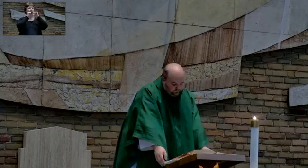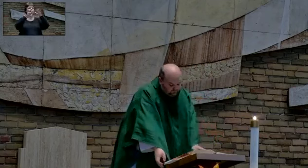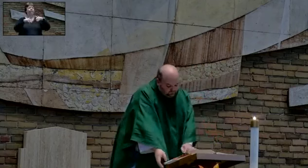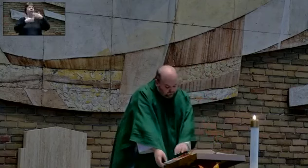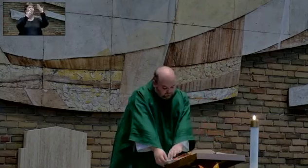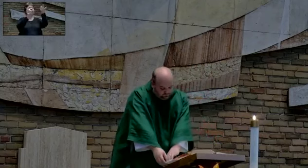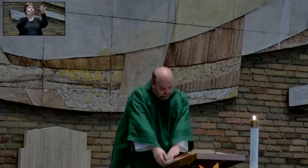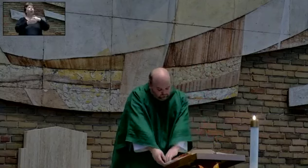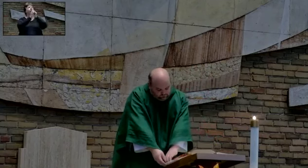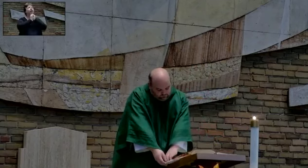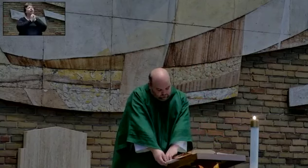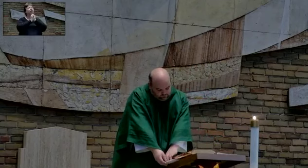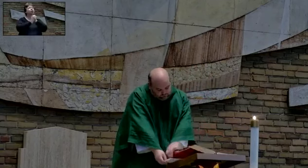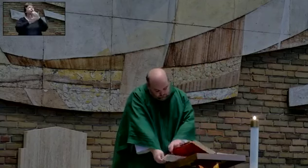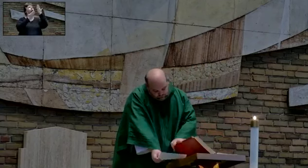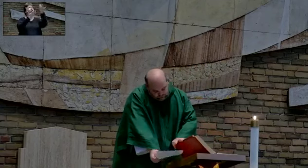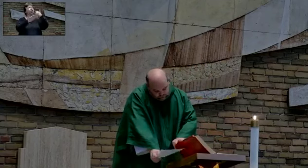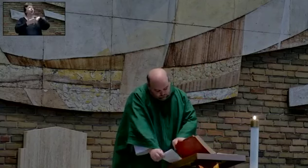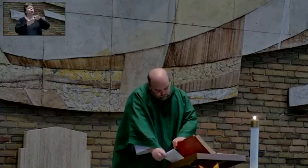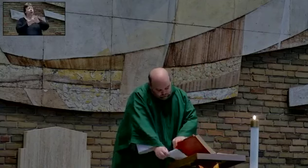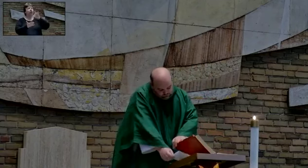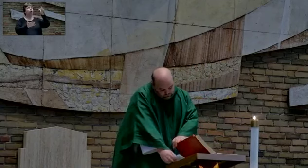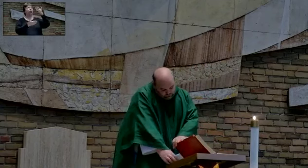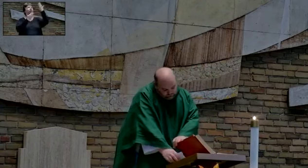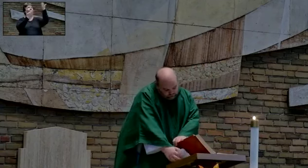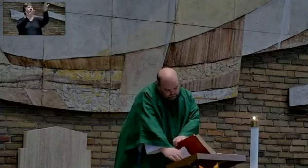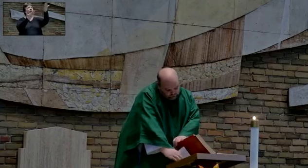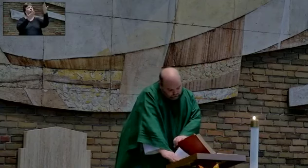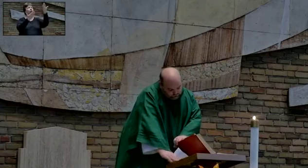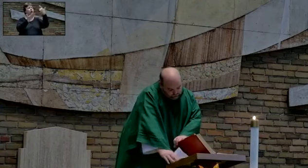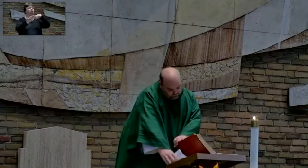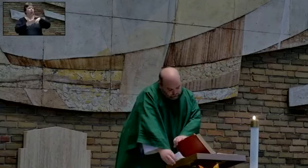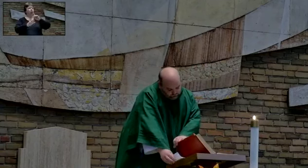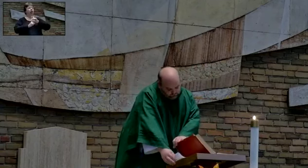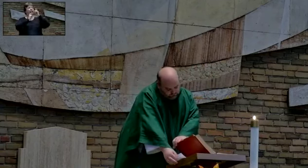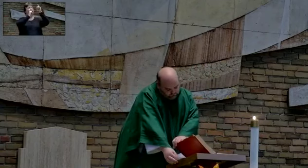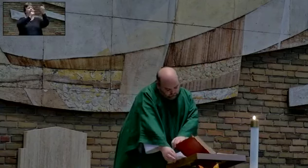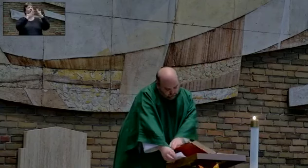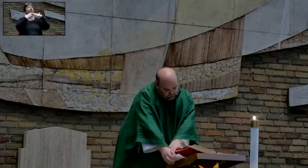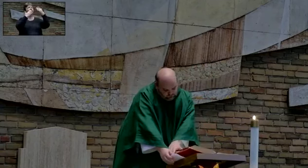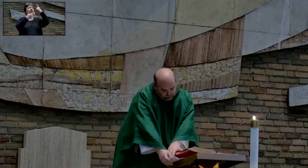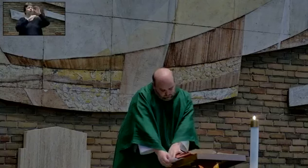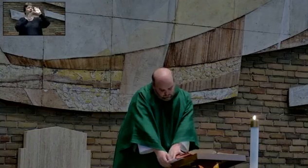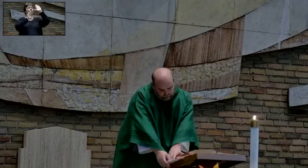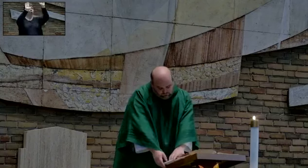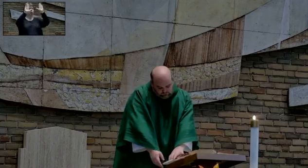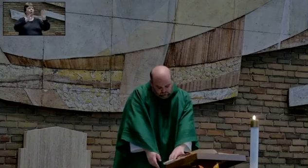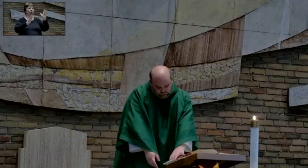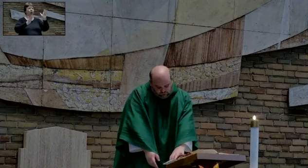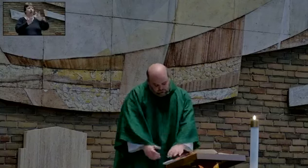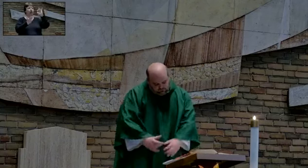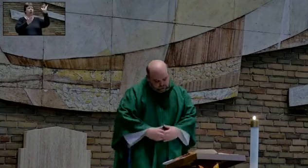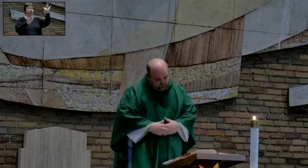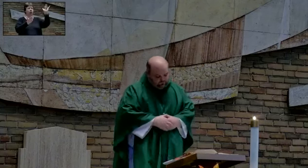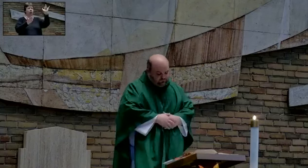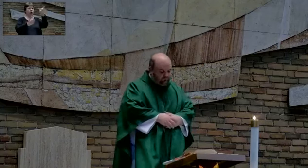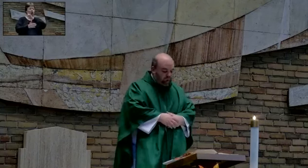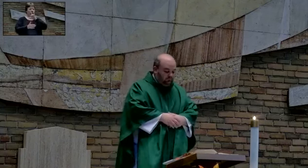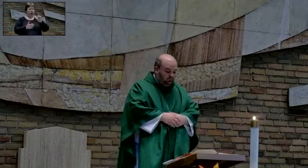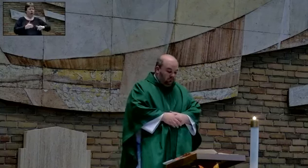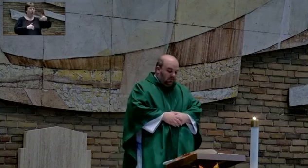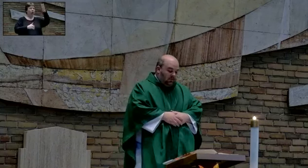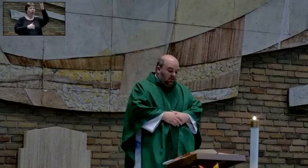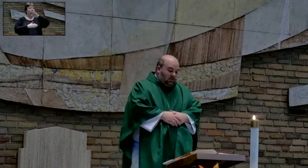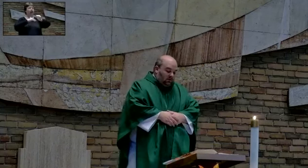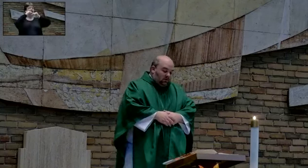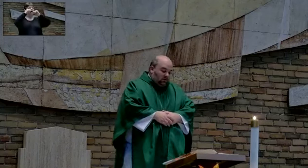you, we adore you, we glorify you. We give you thanks for your great glory, Lord